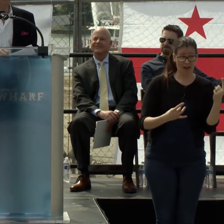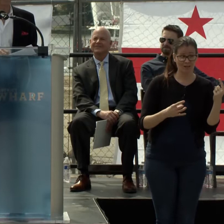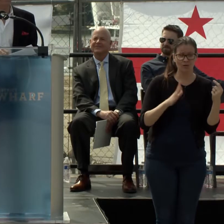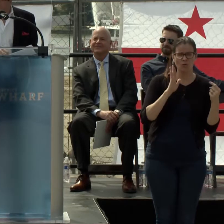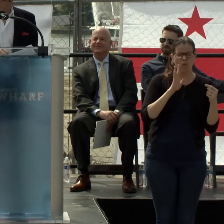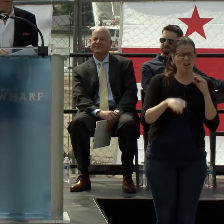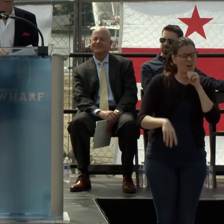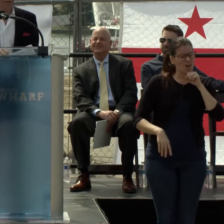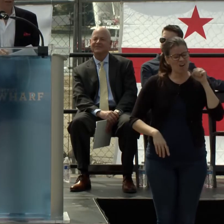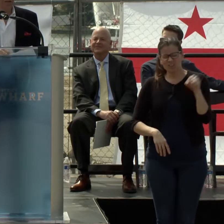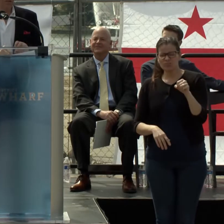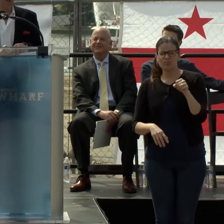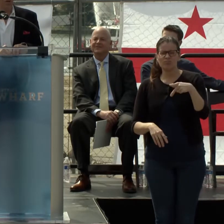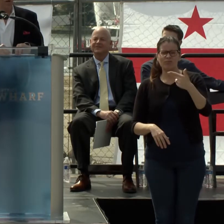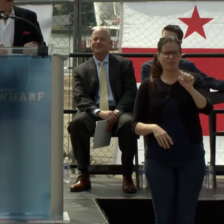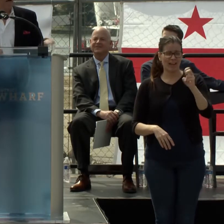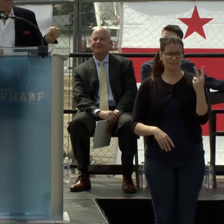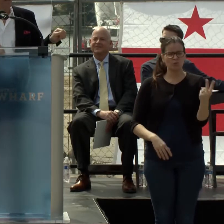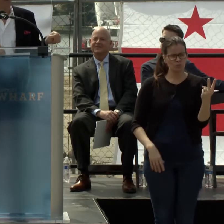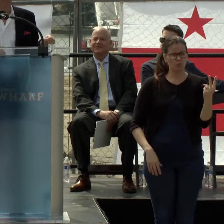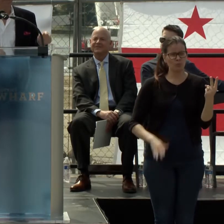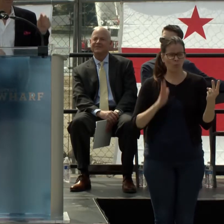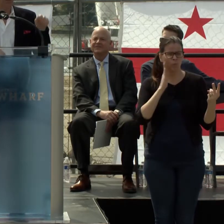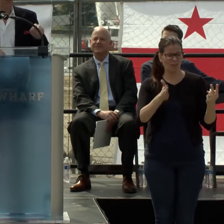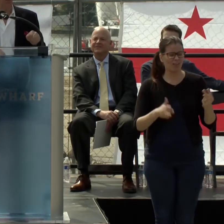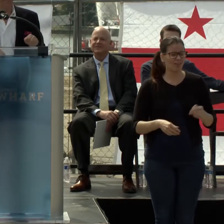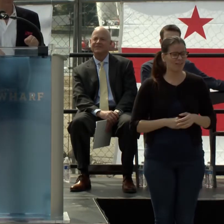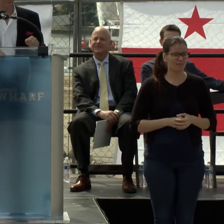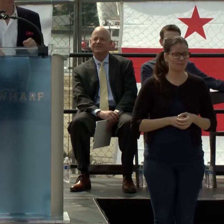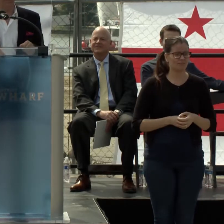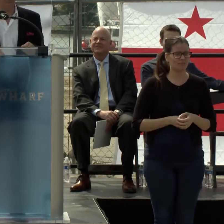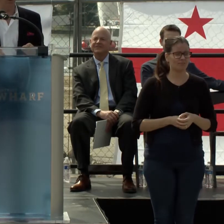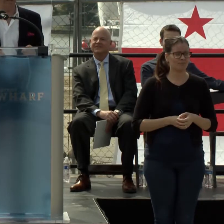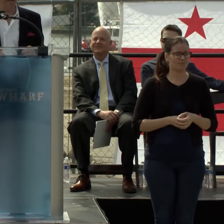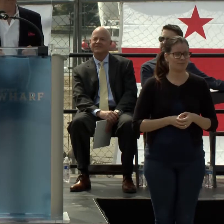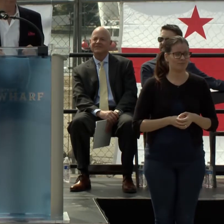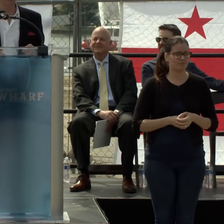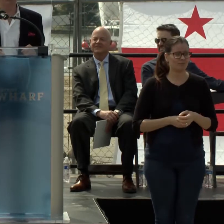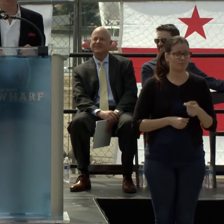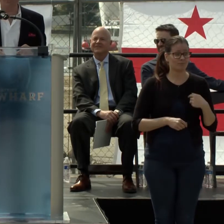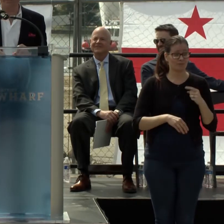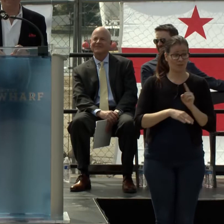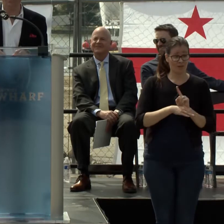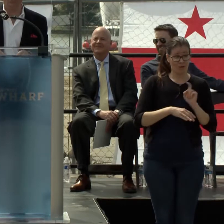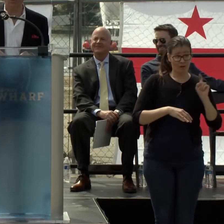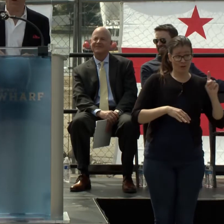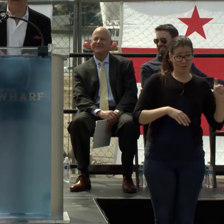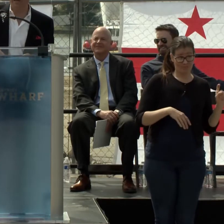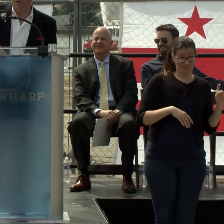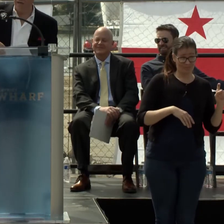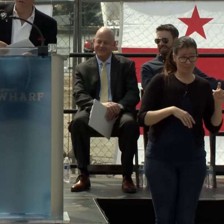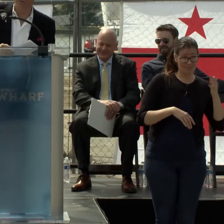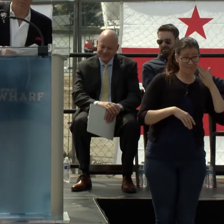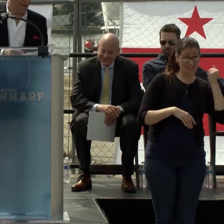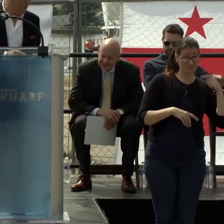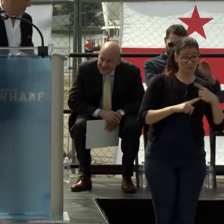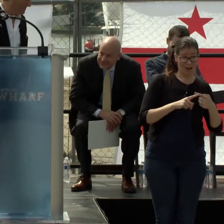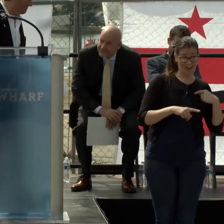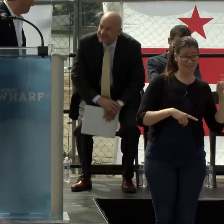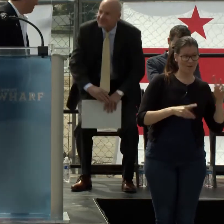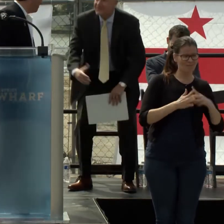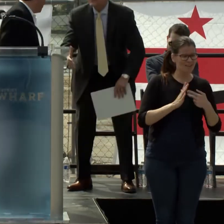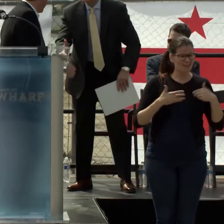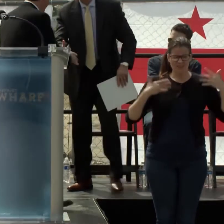It's spectacular. So I'll get off, because the sooner we get this thing underway, the sooner we're going to get to enjoy it. Thank you very